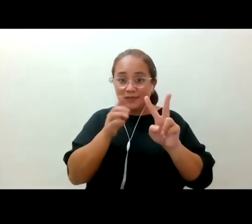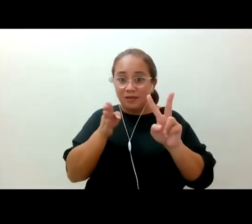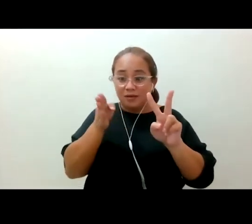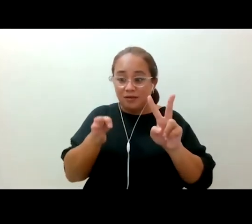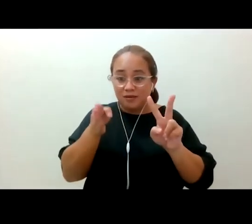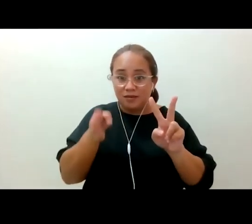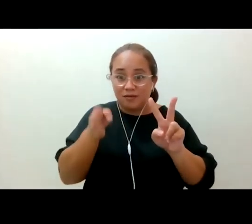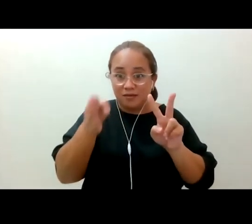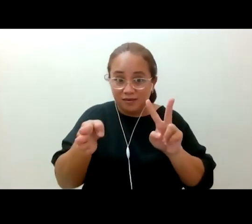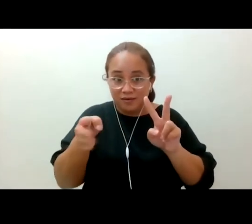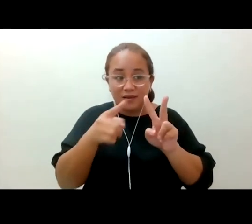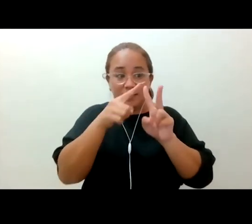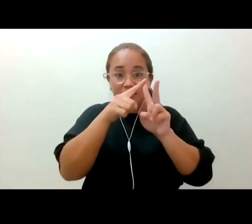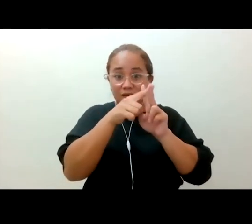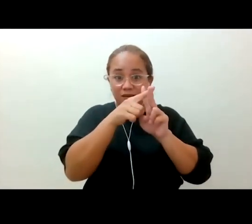and